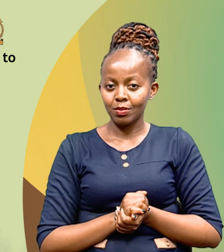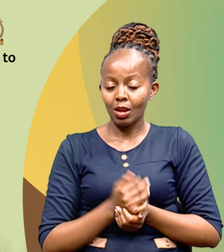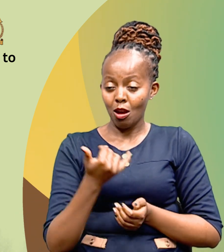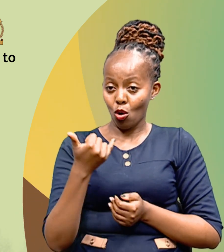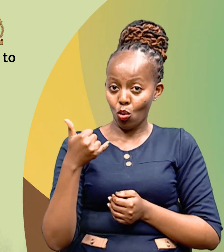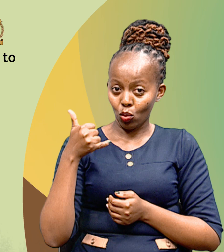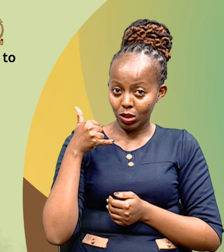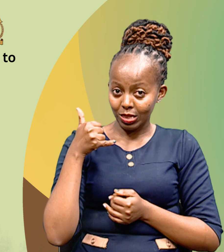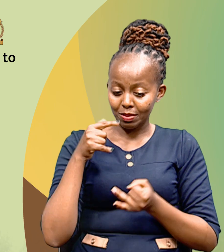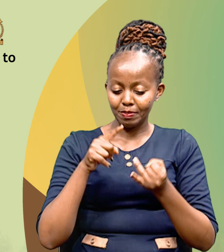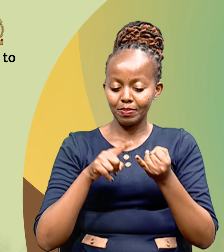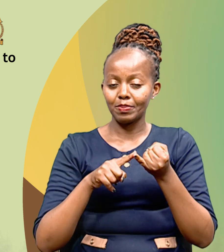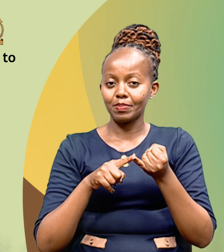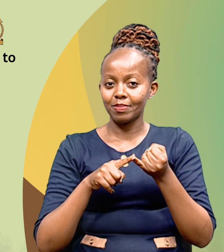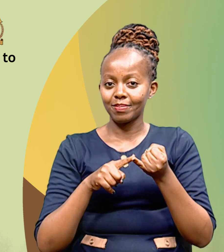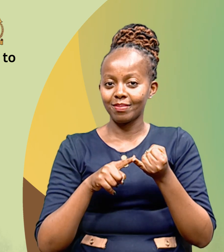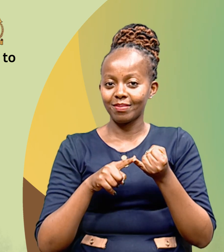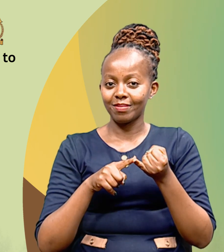telephone calls,